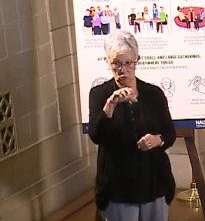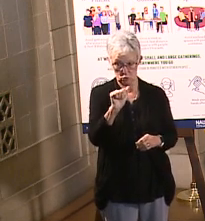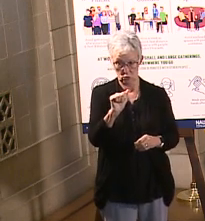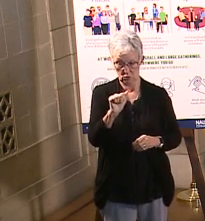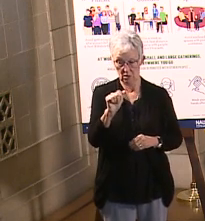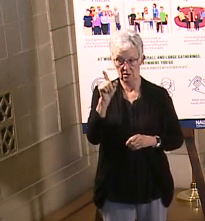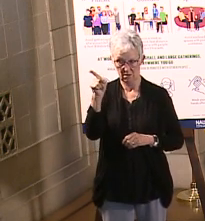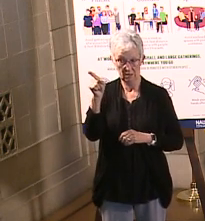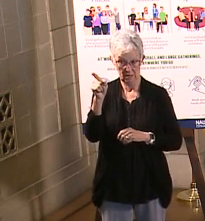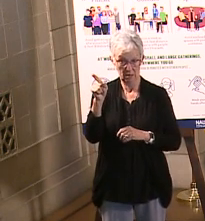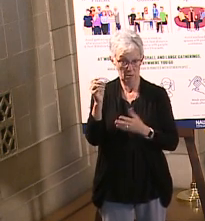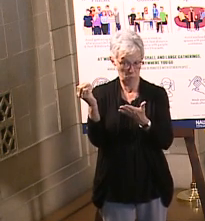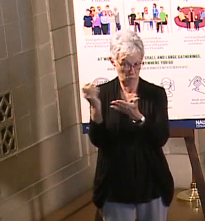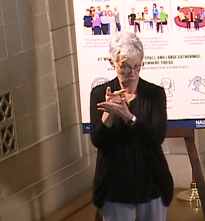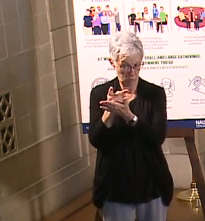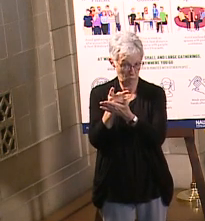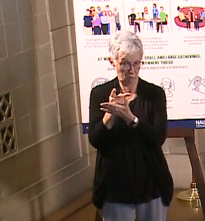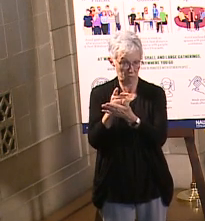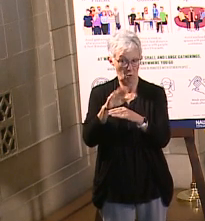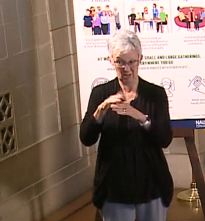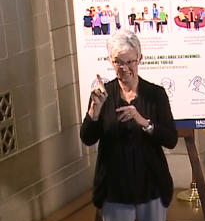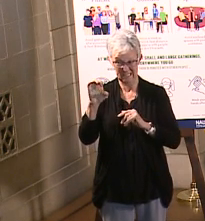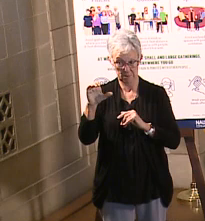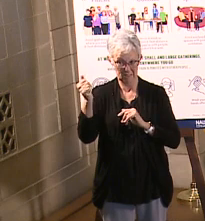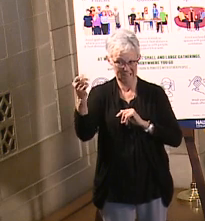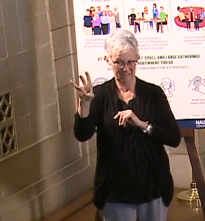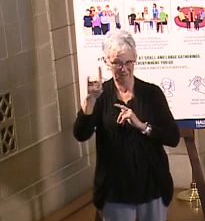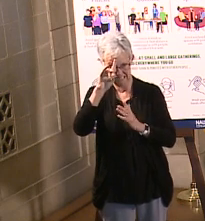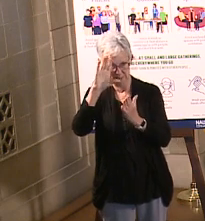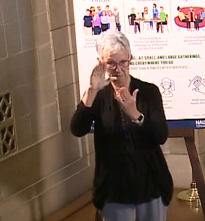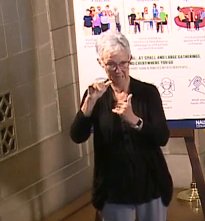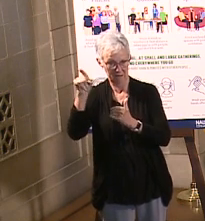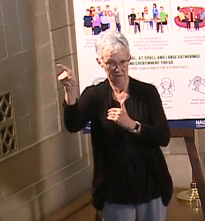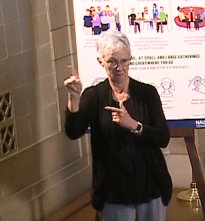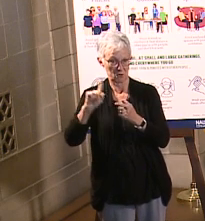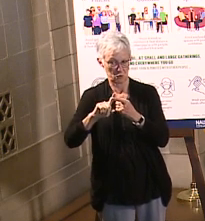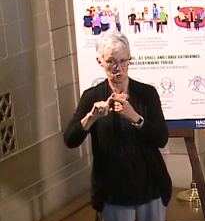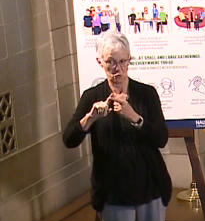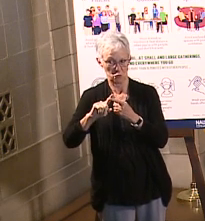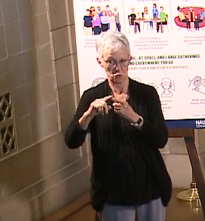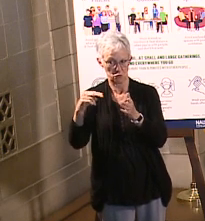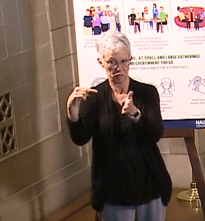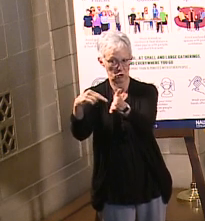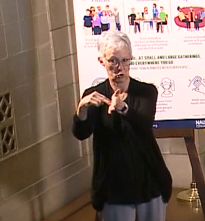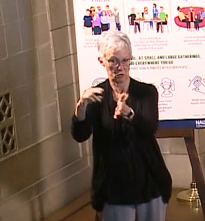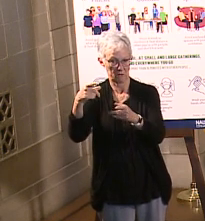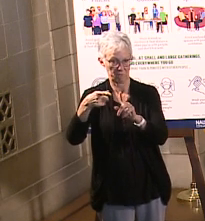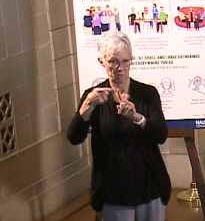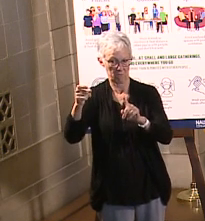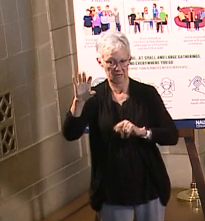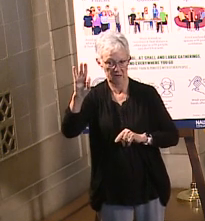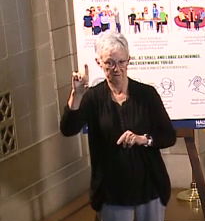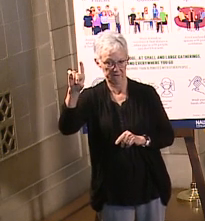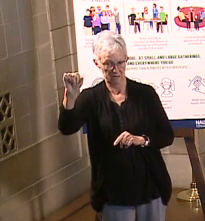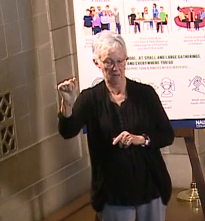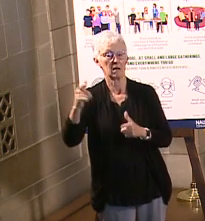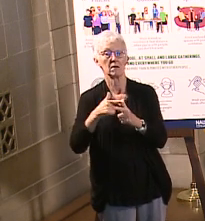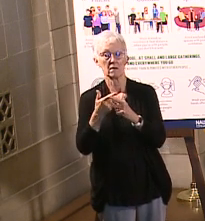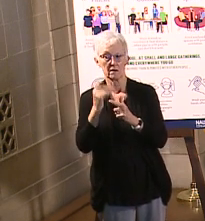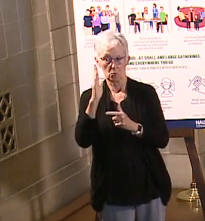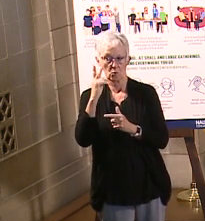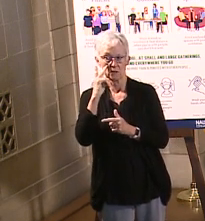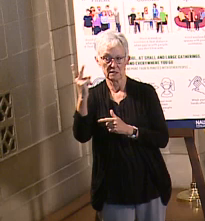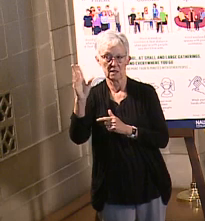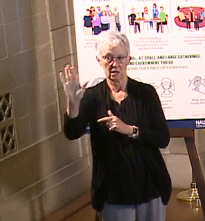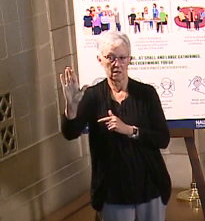if they were to be able to be approved, then we could see the Moderna vaccine start coming to the state the week